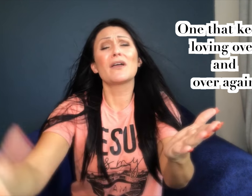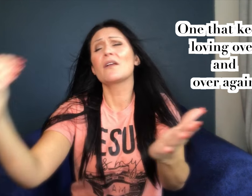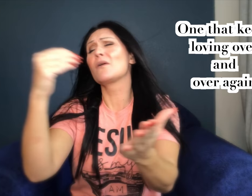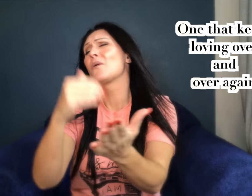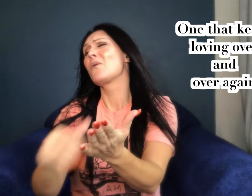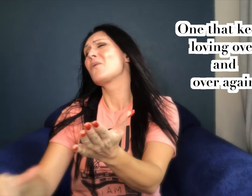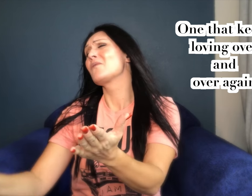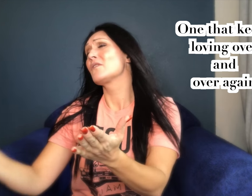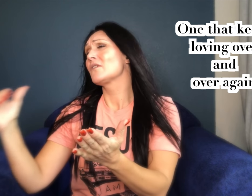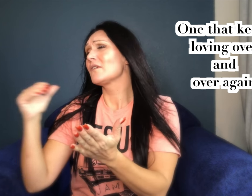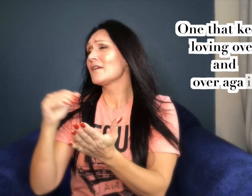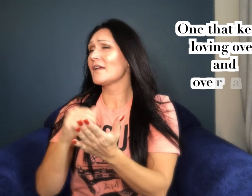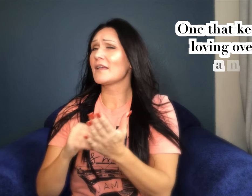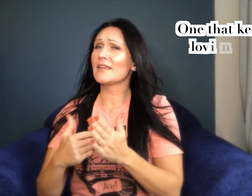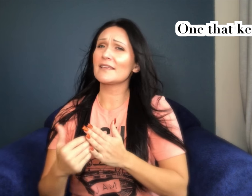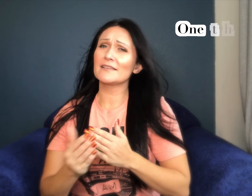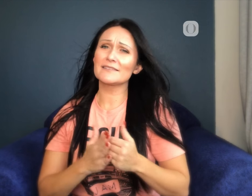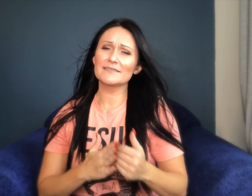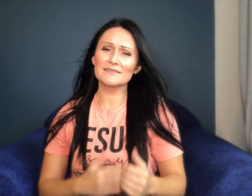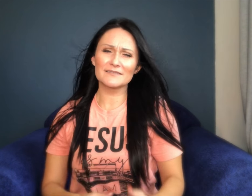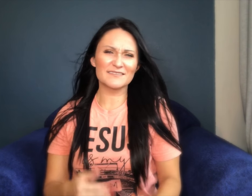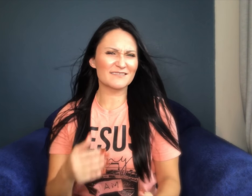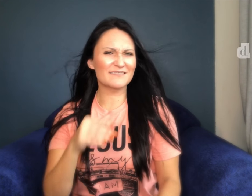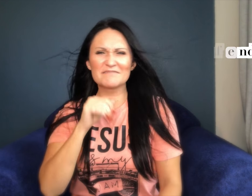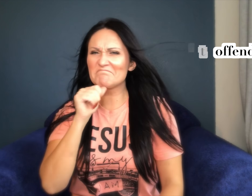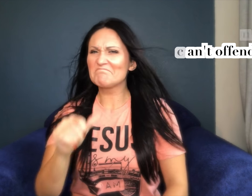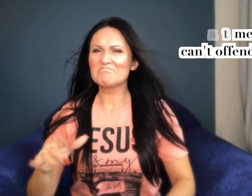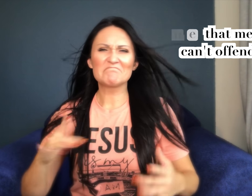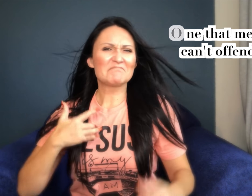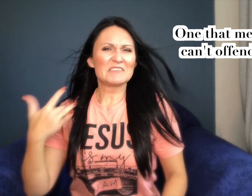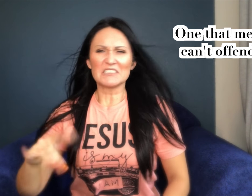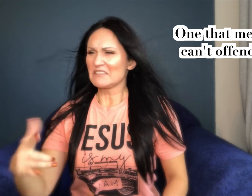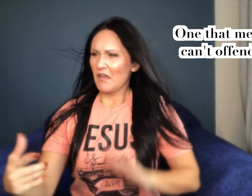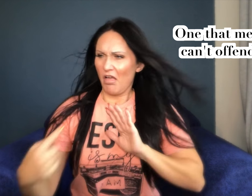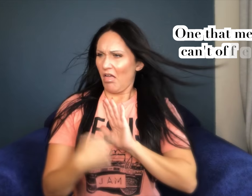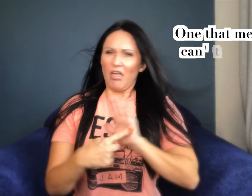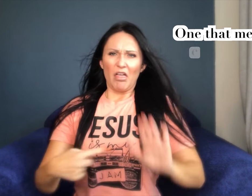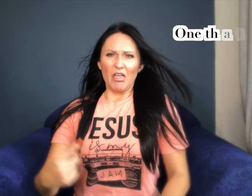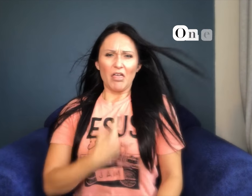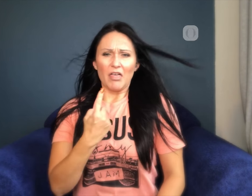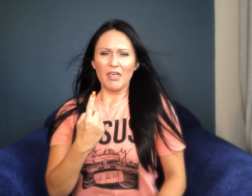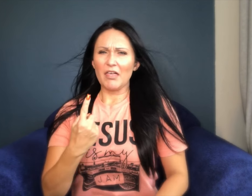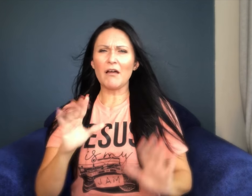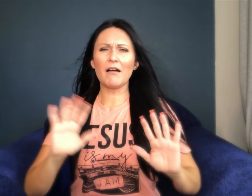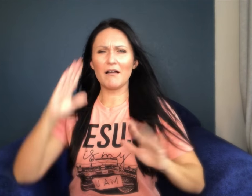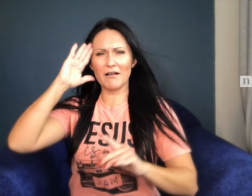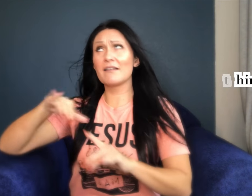loving over and over again. One that men can't offend, cause your